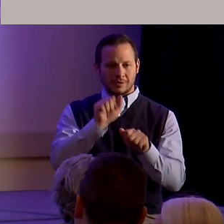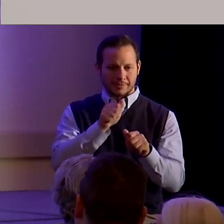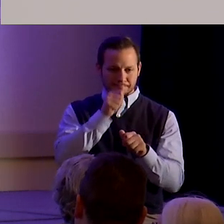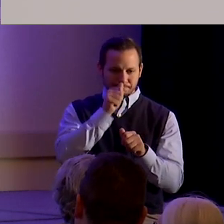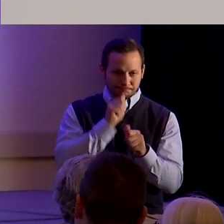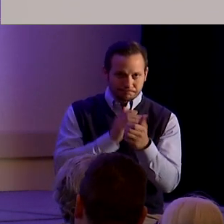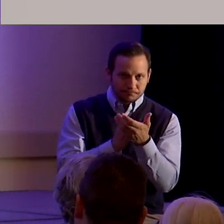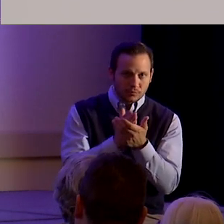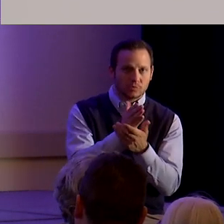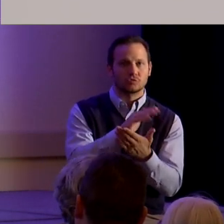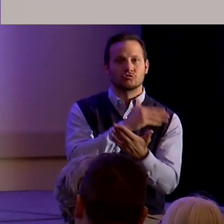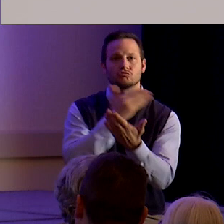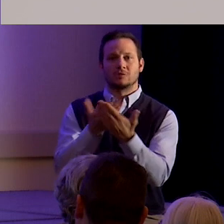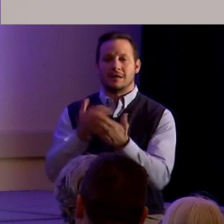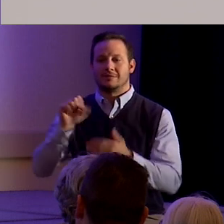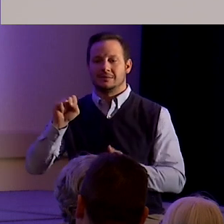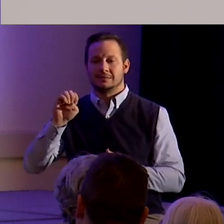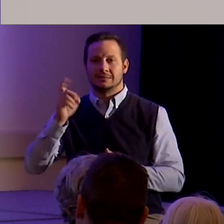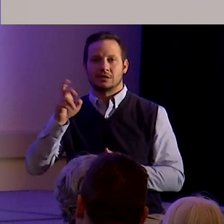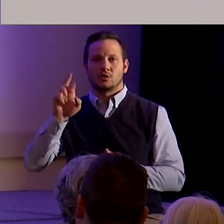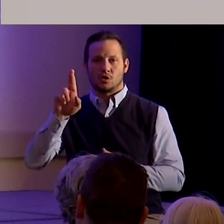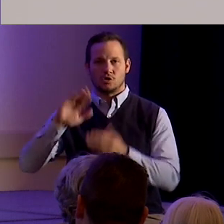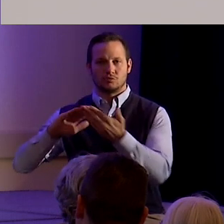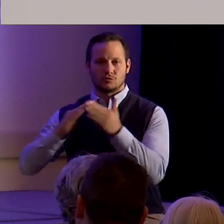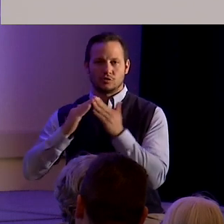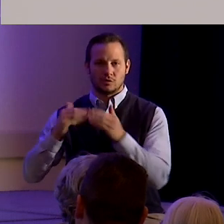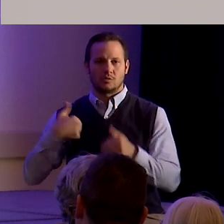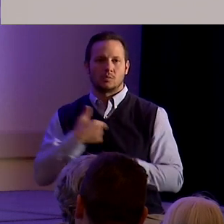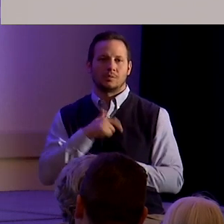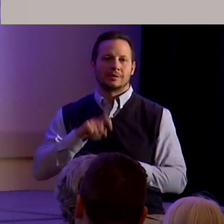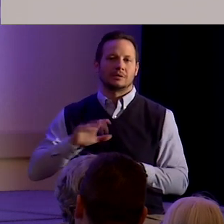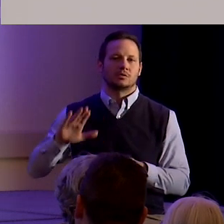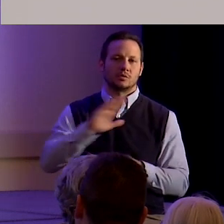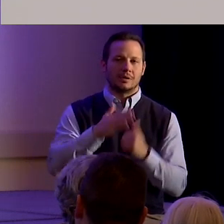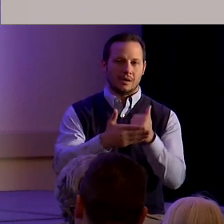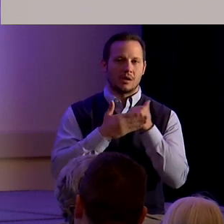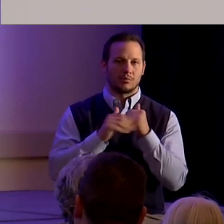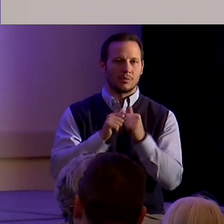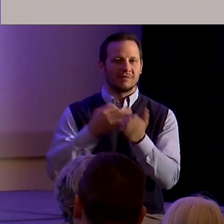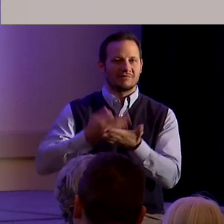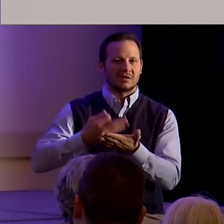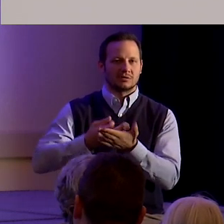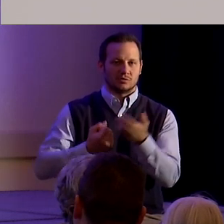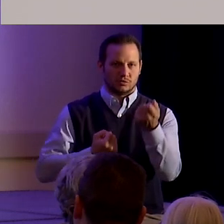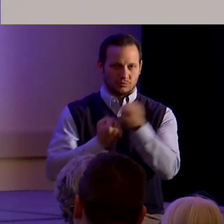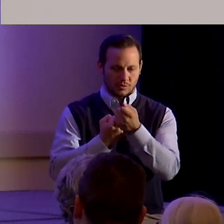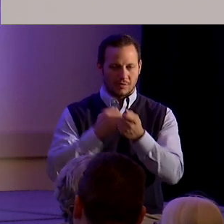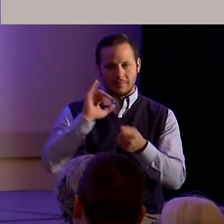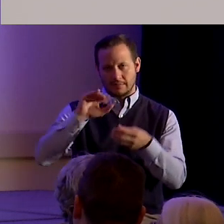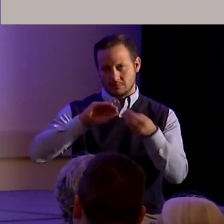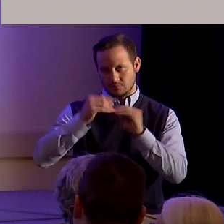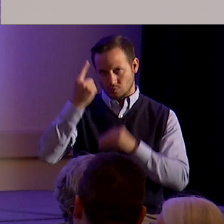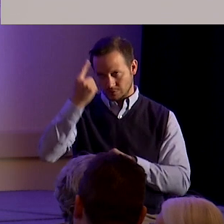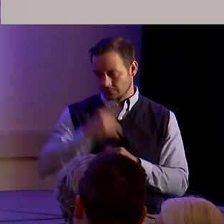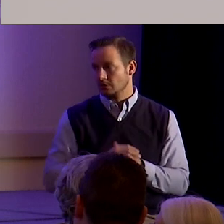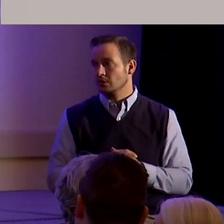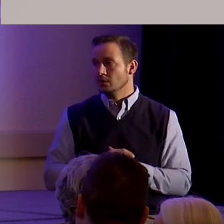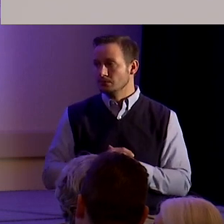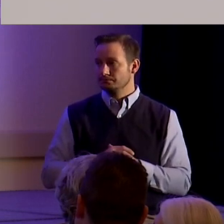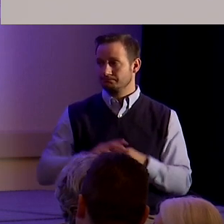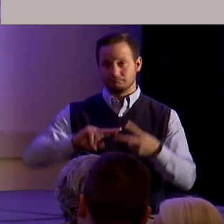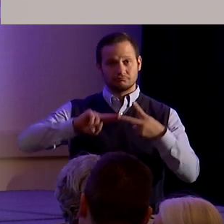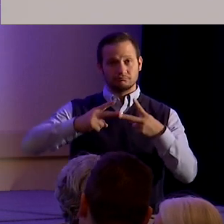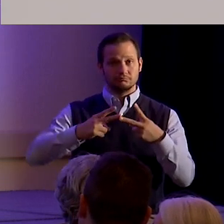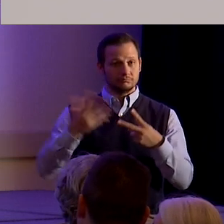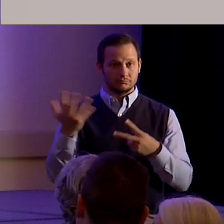that they can get to the secular community, we need you to help us with your financial support. That's number one. Number two, if